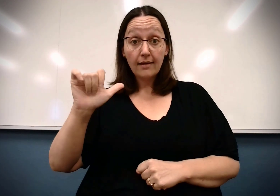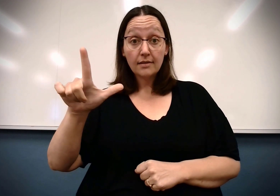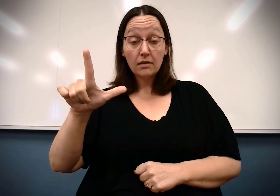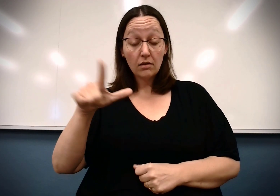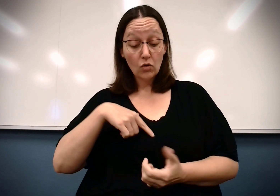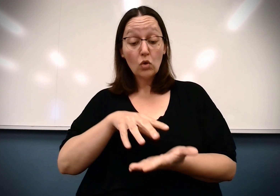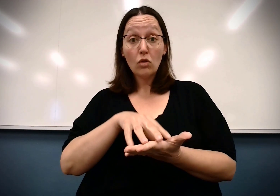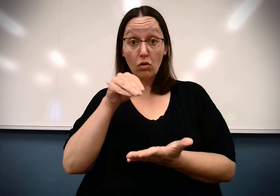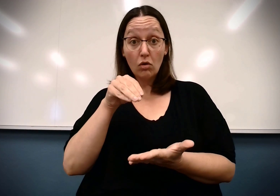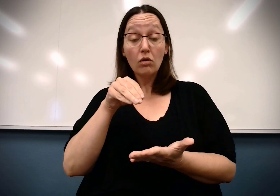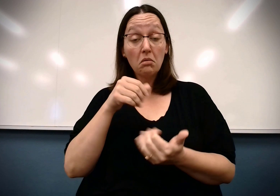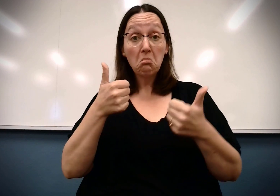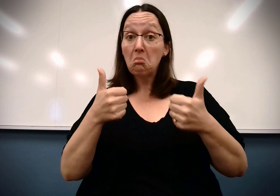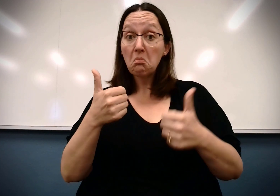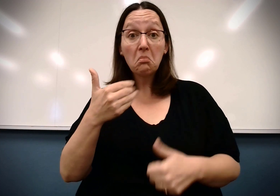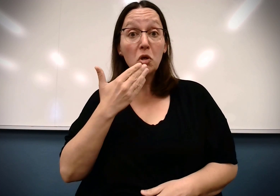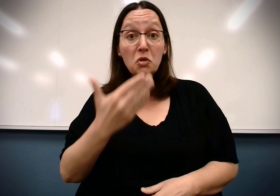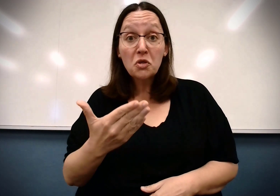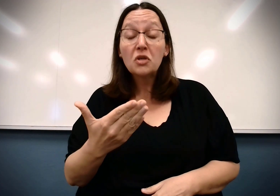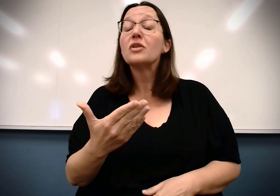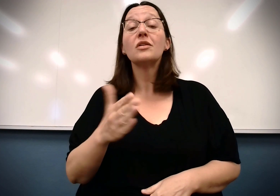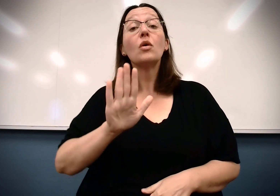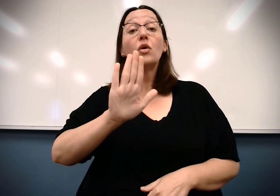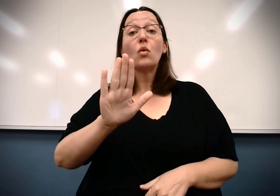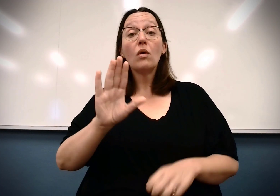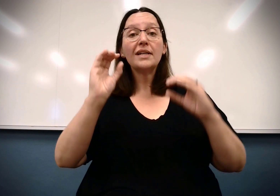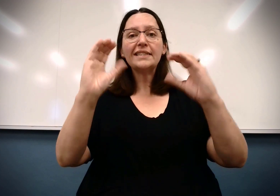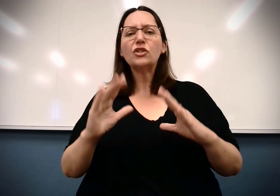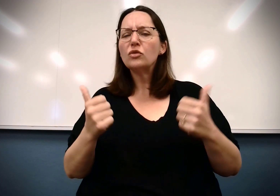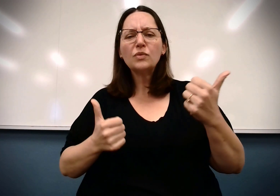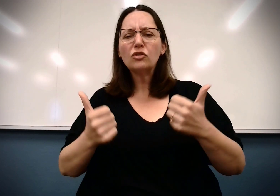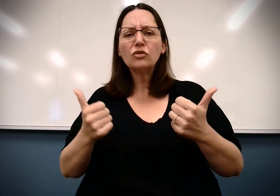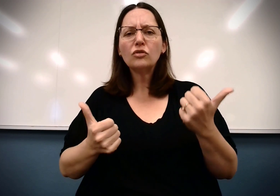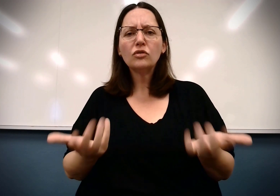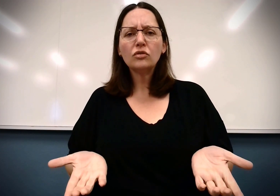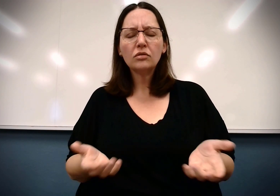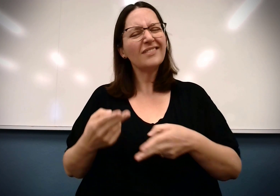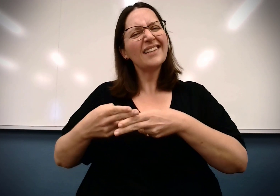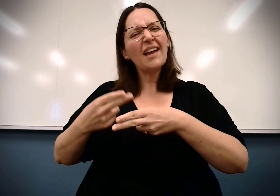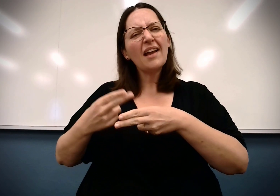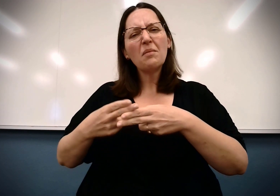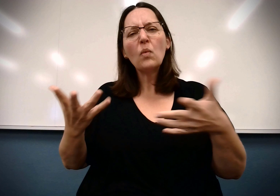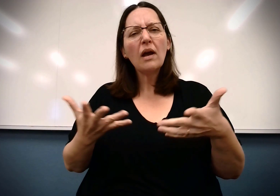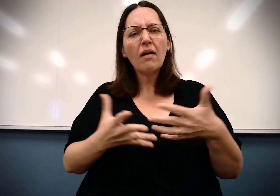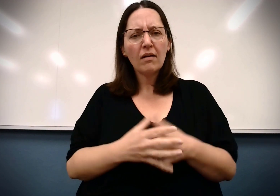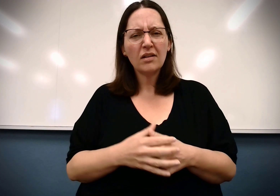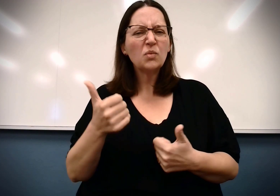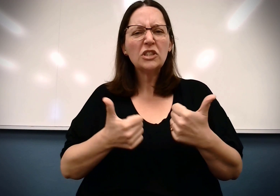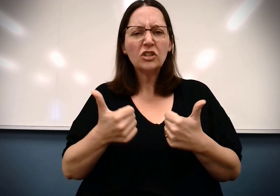You're taking ASL. Awesome, very good job. Your teacher, which? Right? What's their